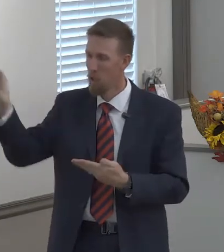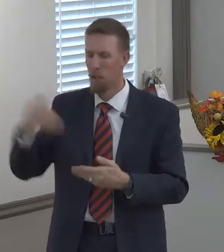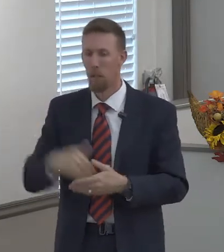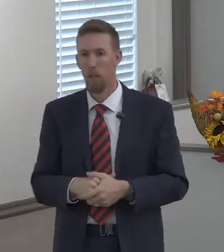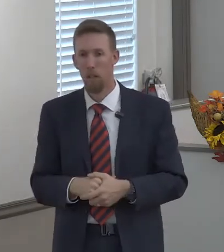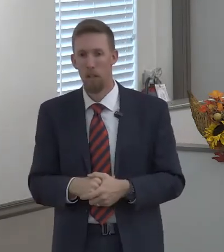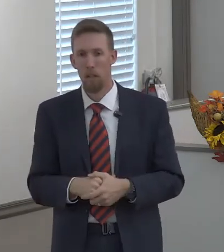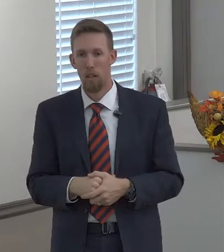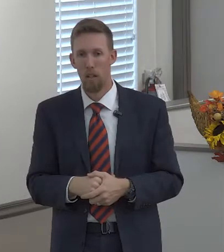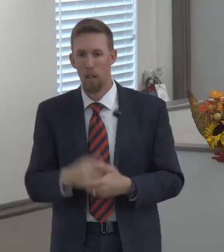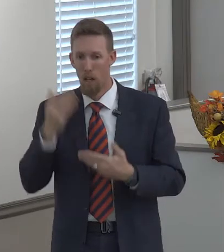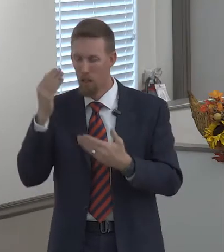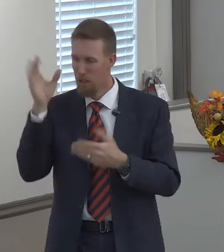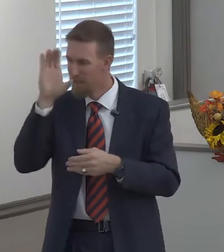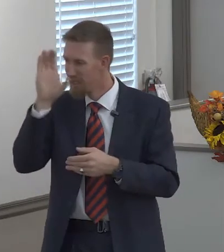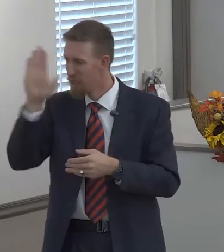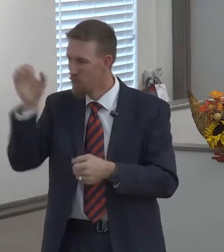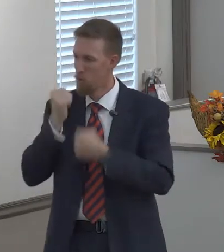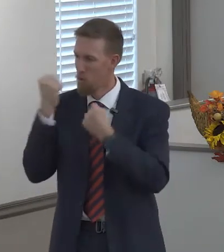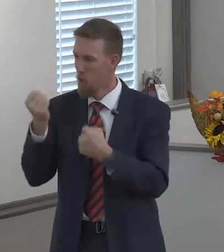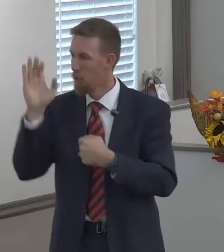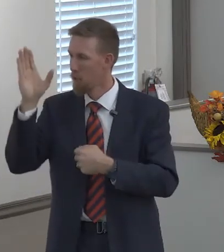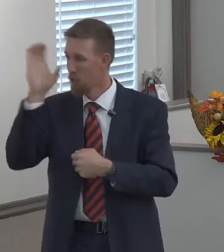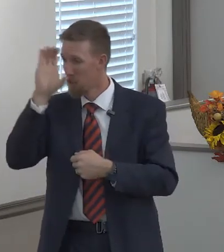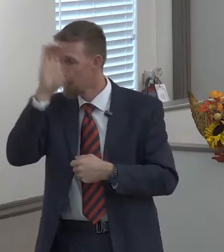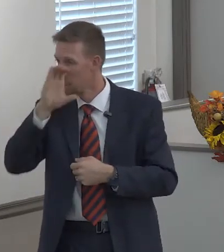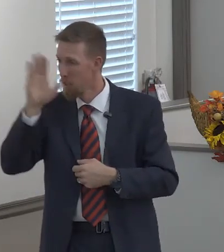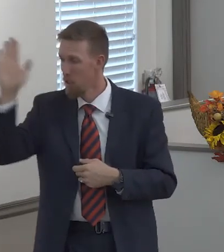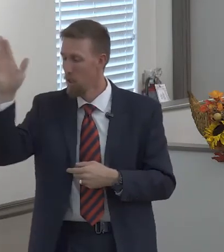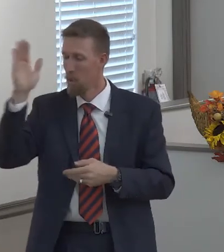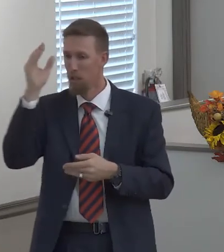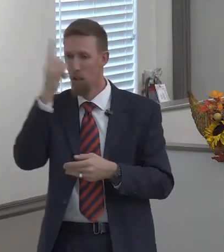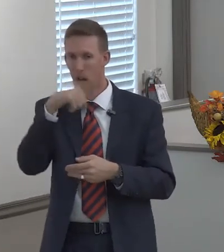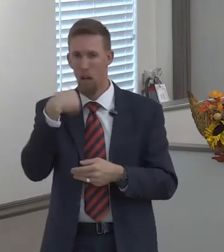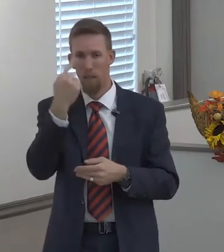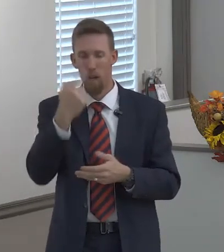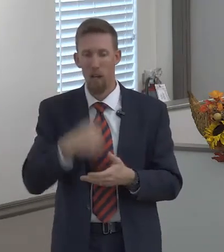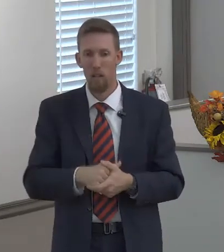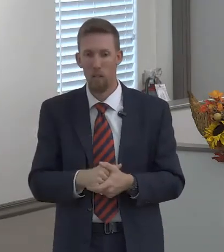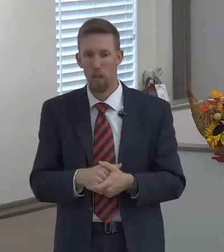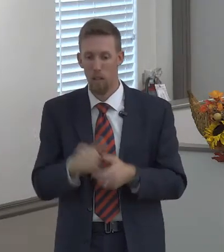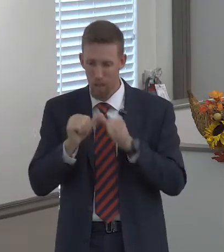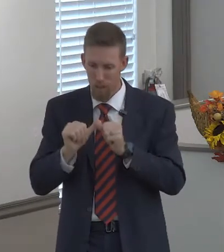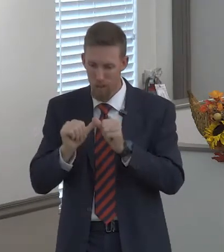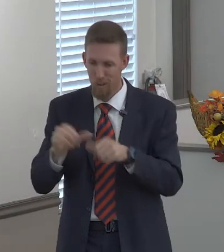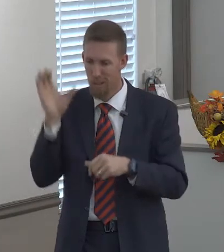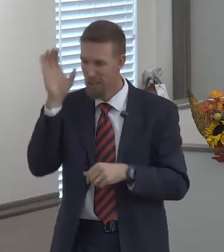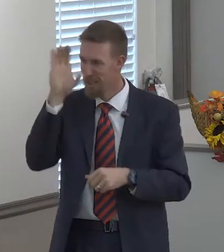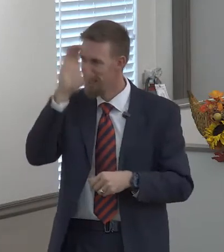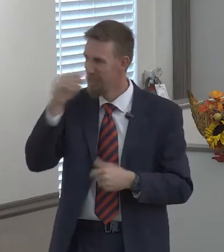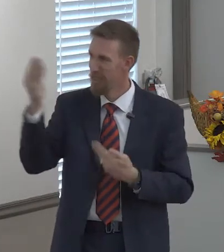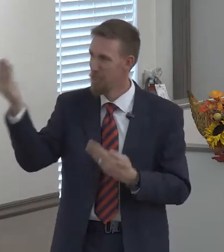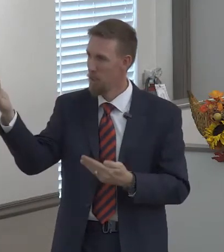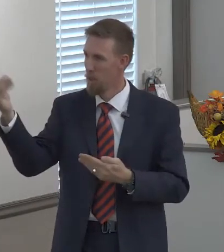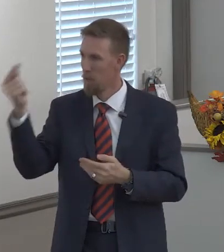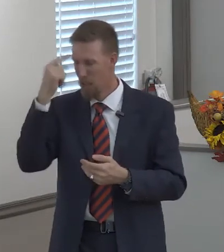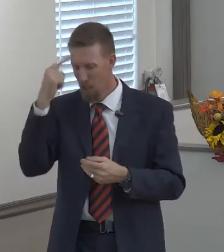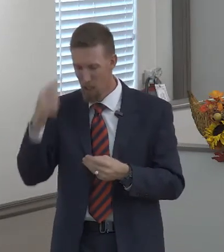works to the children of men. What's God done for you? You know, I hope you don't stay home this